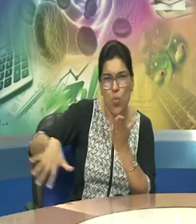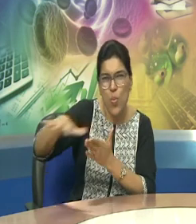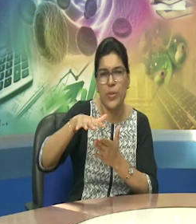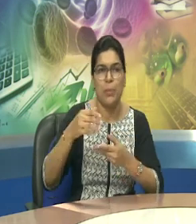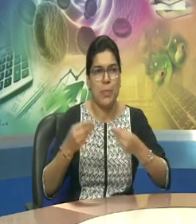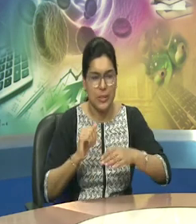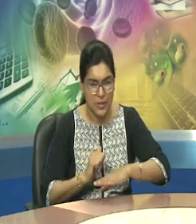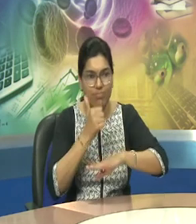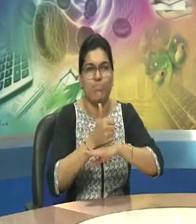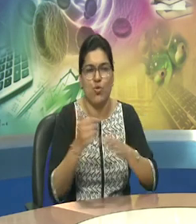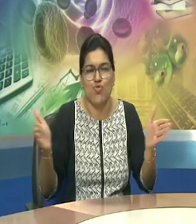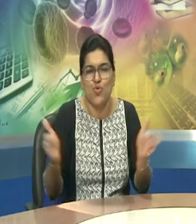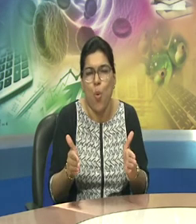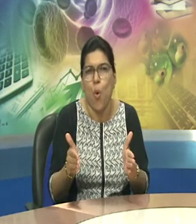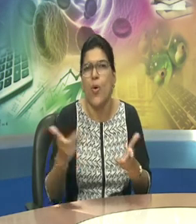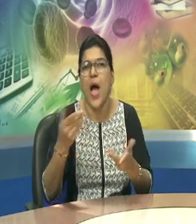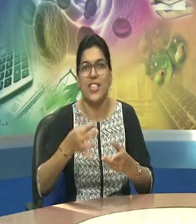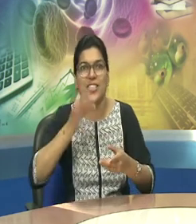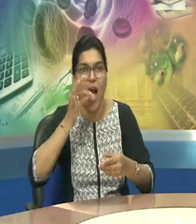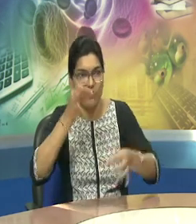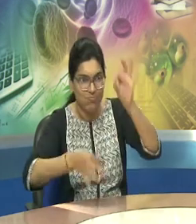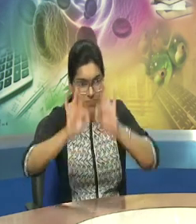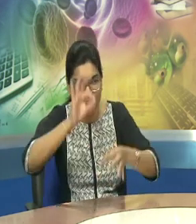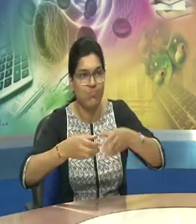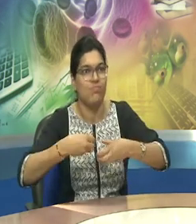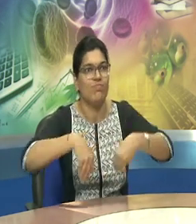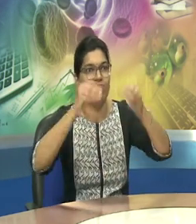is able to do a small business.